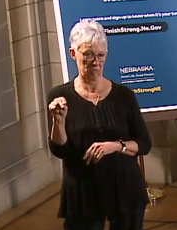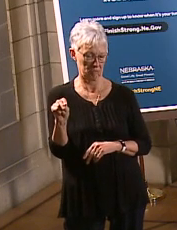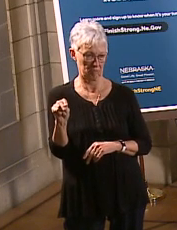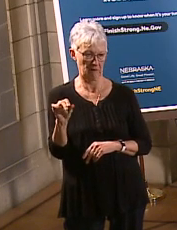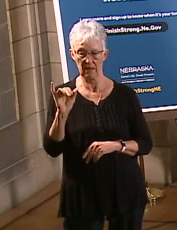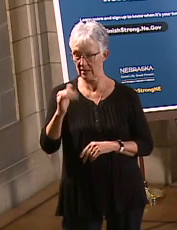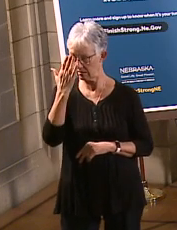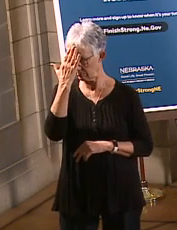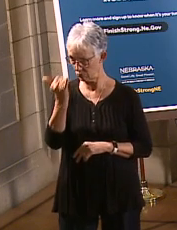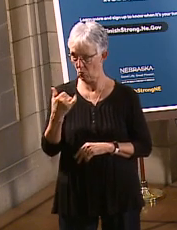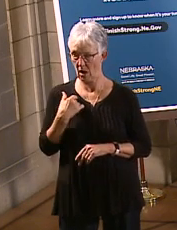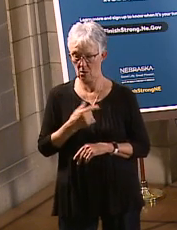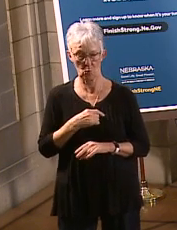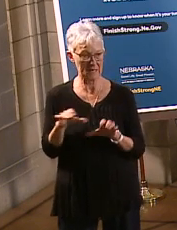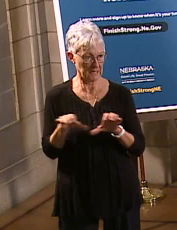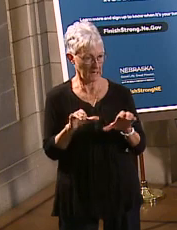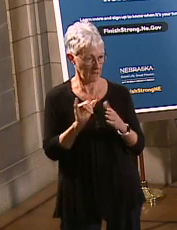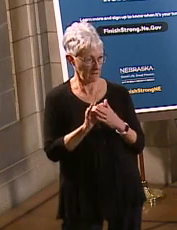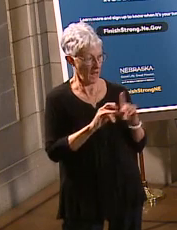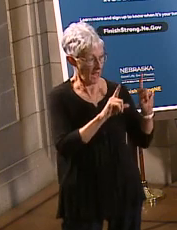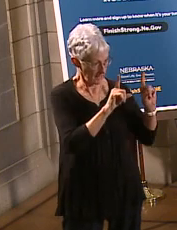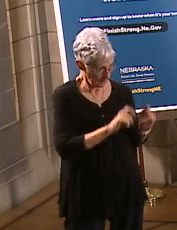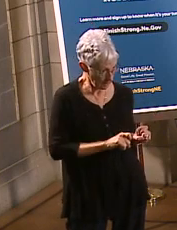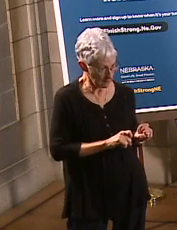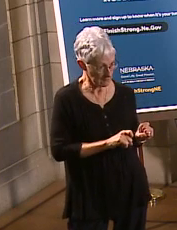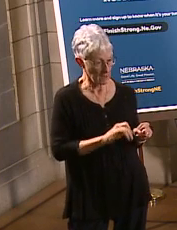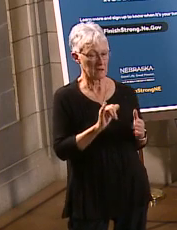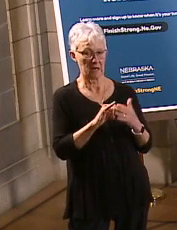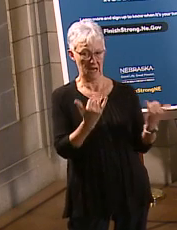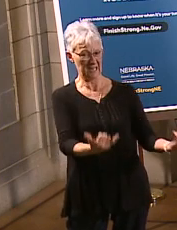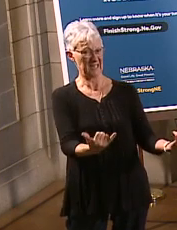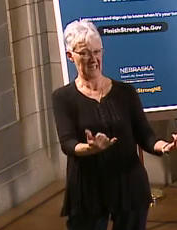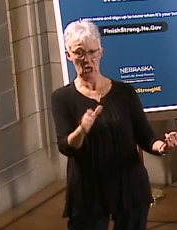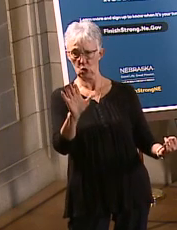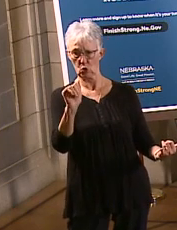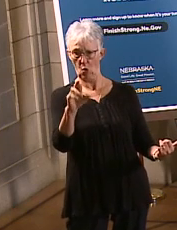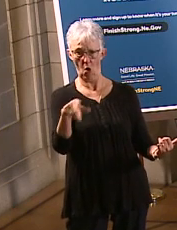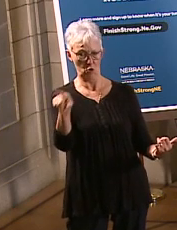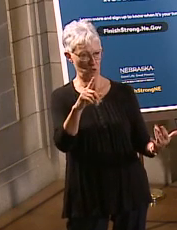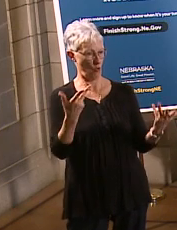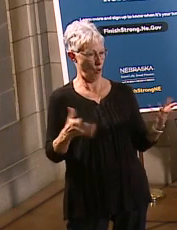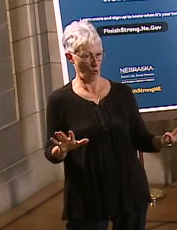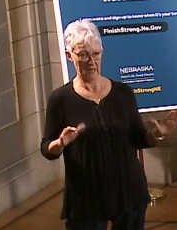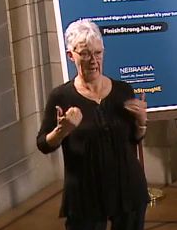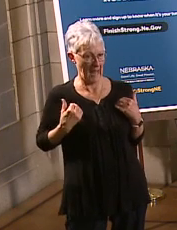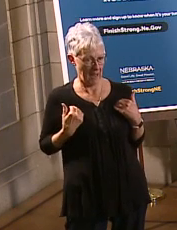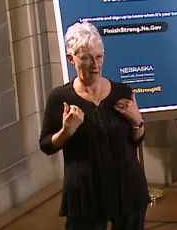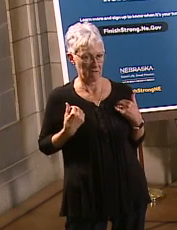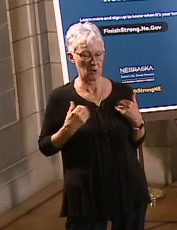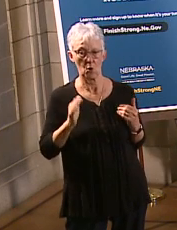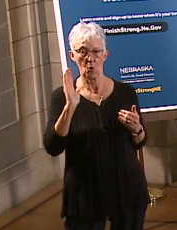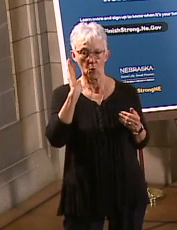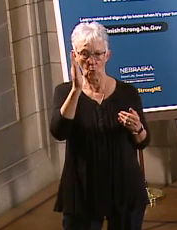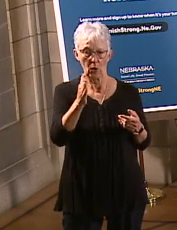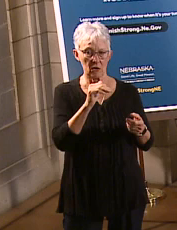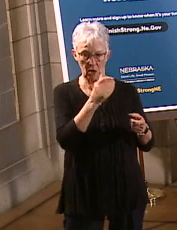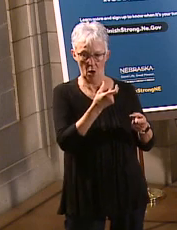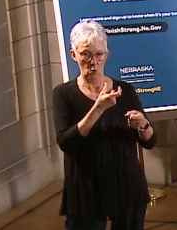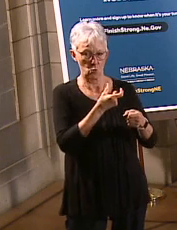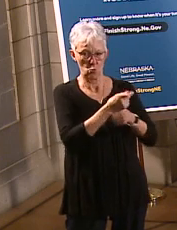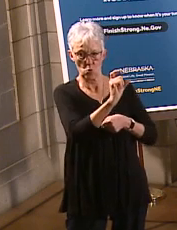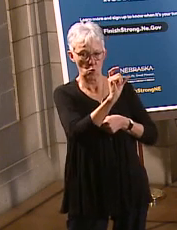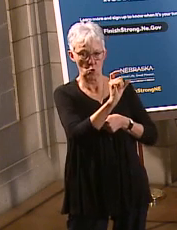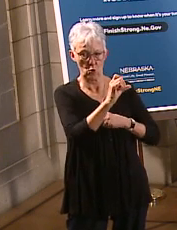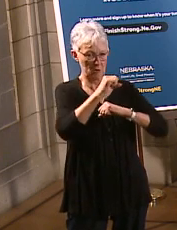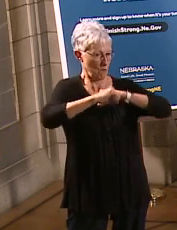have demonstrated with this project that today's cars will not be found along the side of the road as